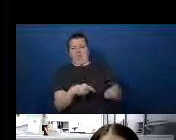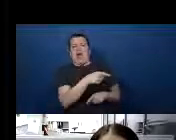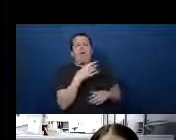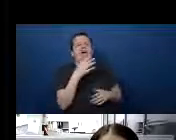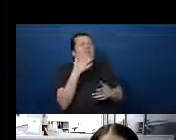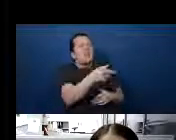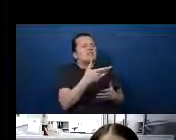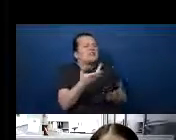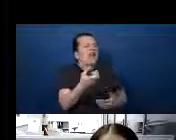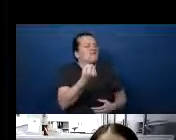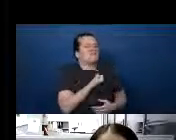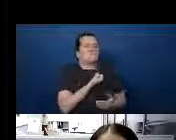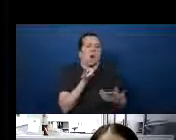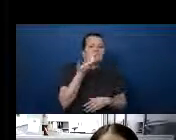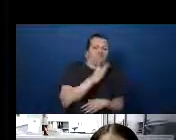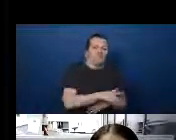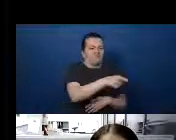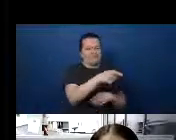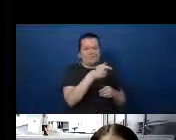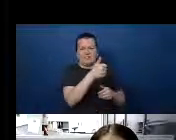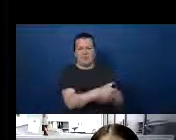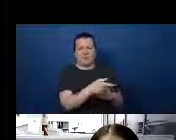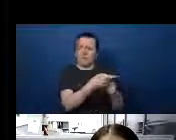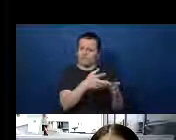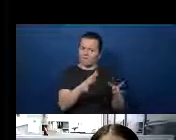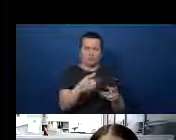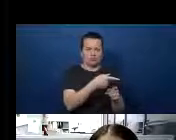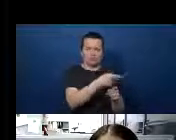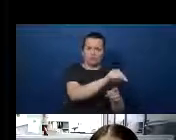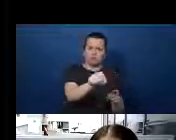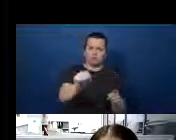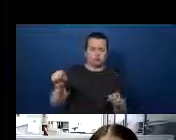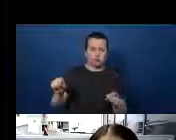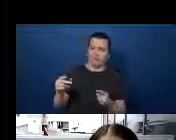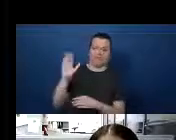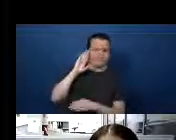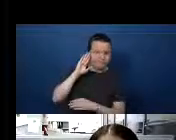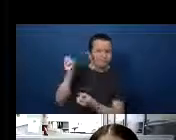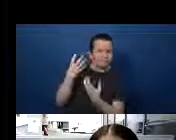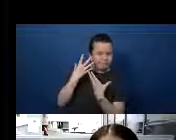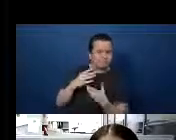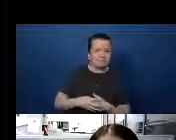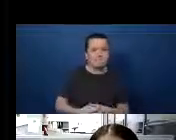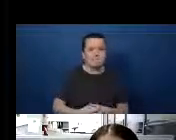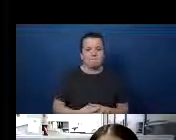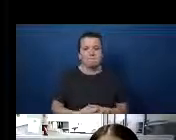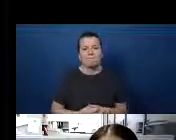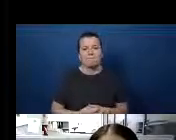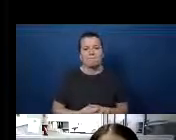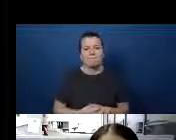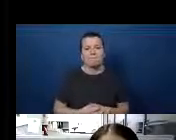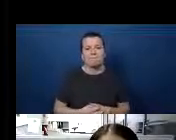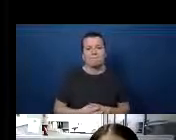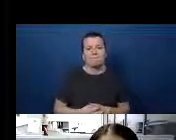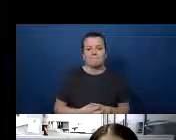constantly encountered by participants. Group members were also socially excluded by their peers in playground